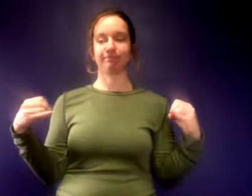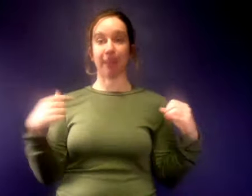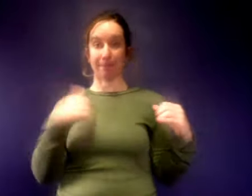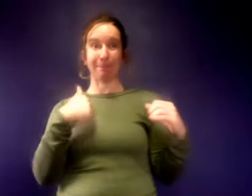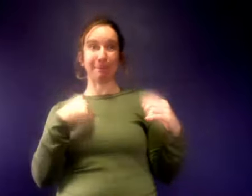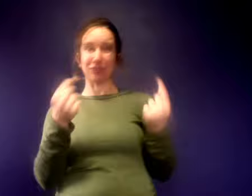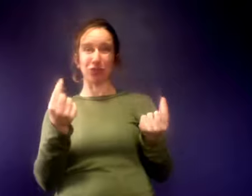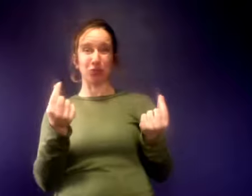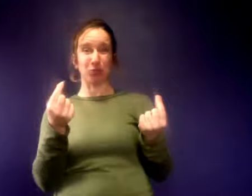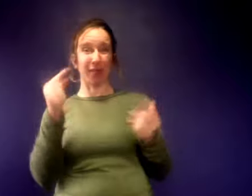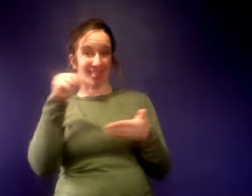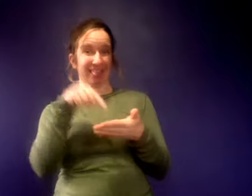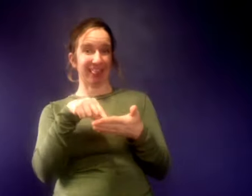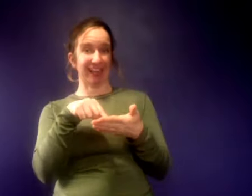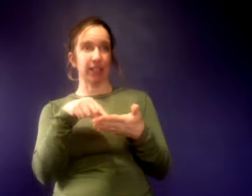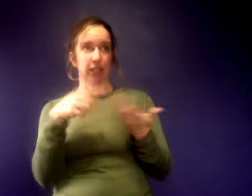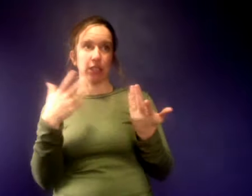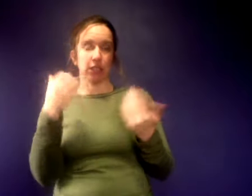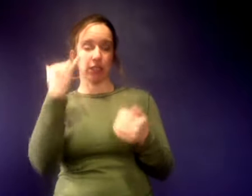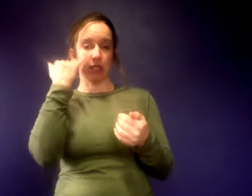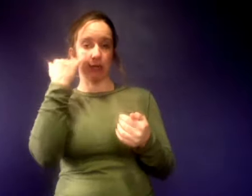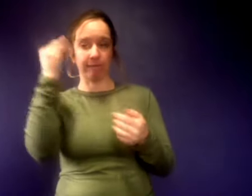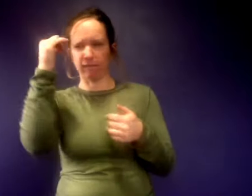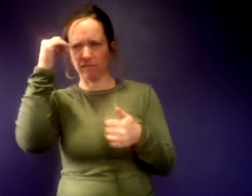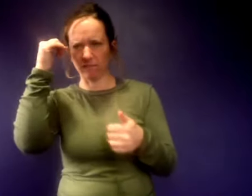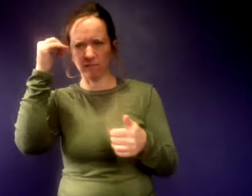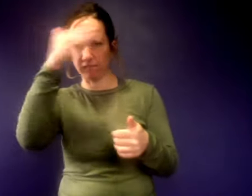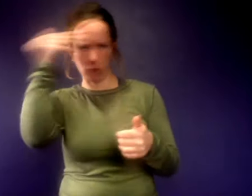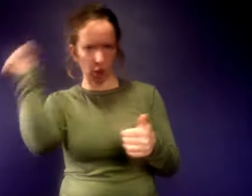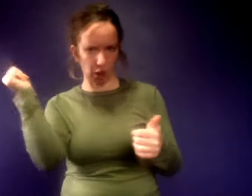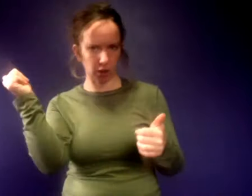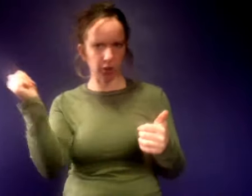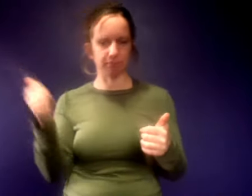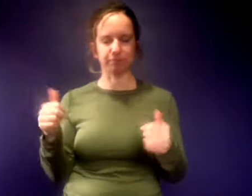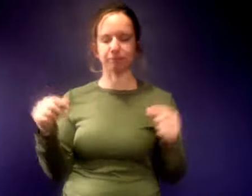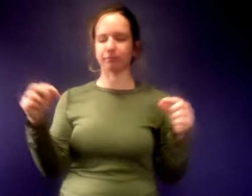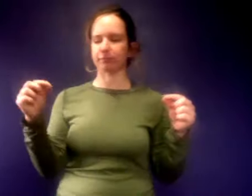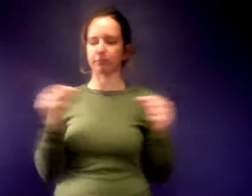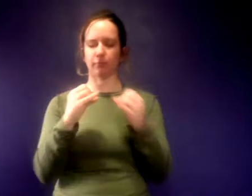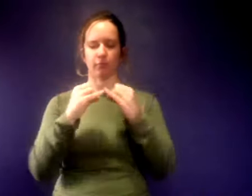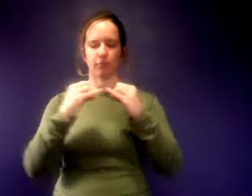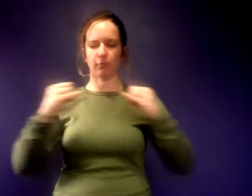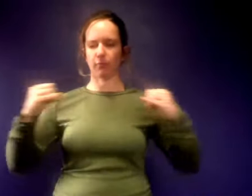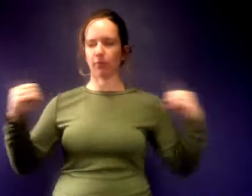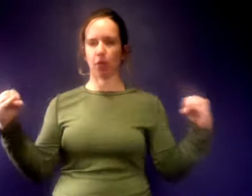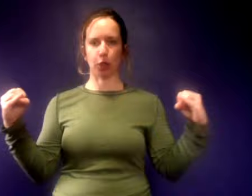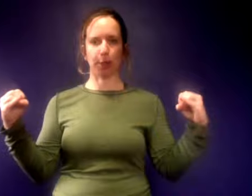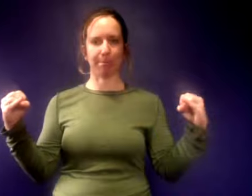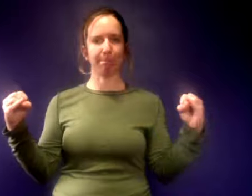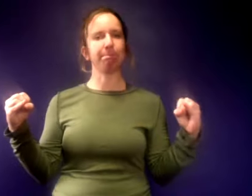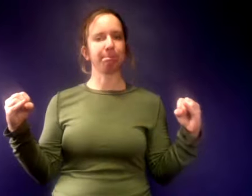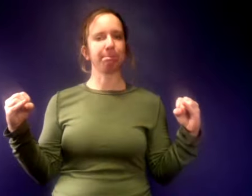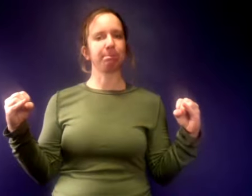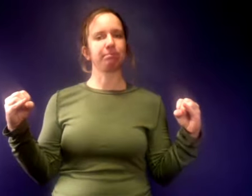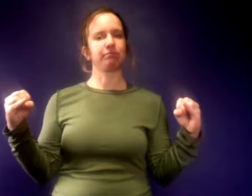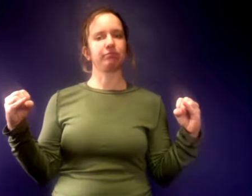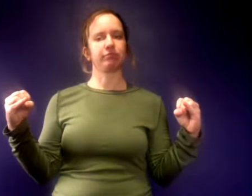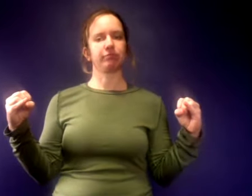have it memorized. So number line, I just write all the numbers in order, and I go high enough just so all the numbers I'm using are kind of in